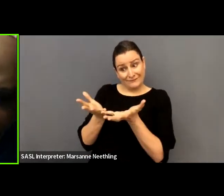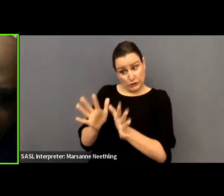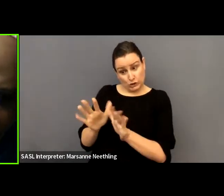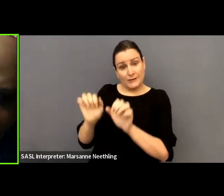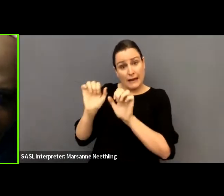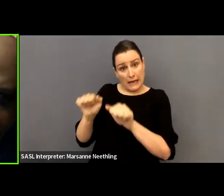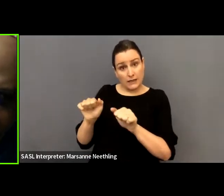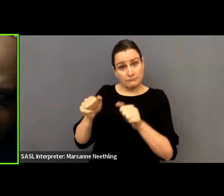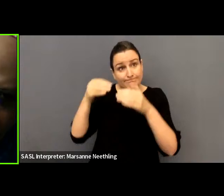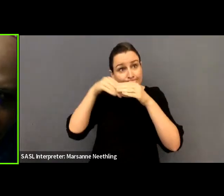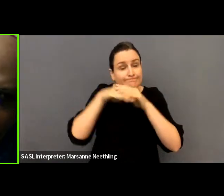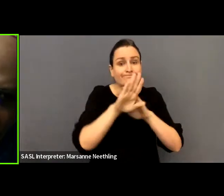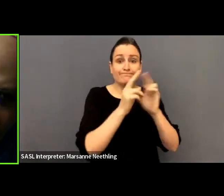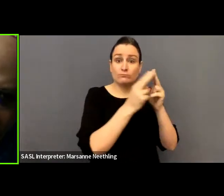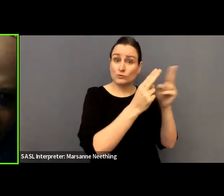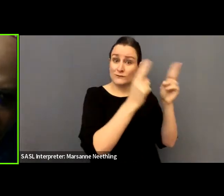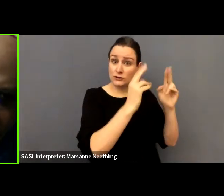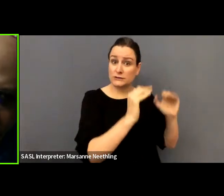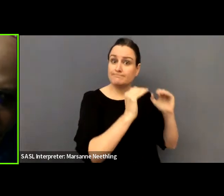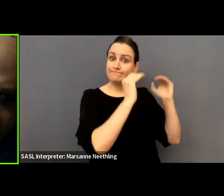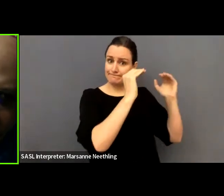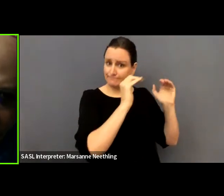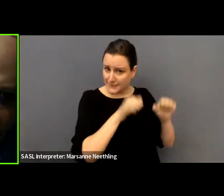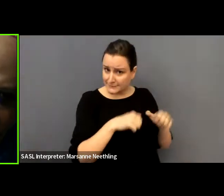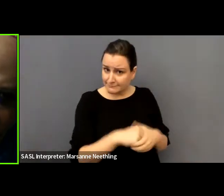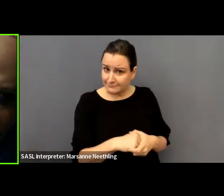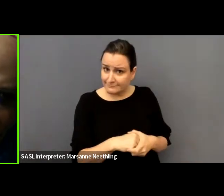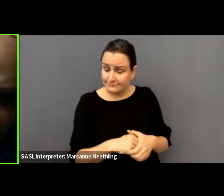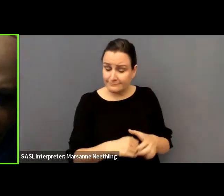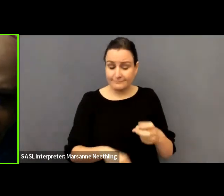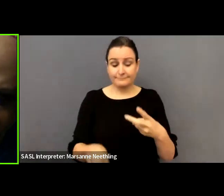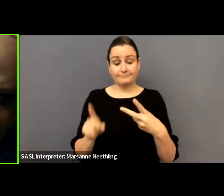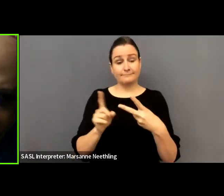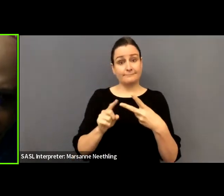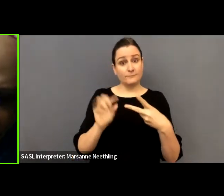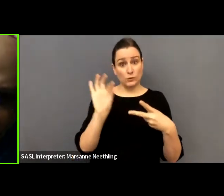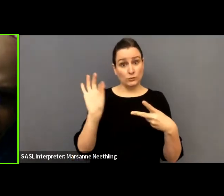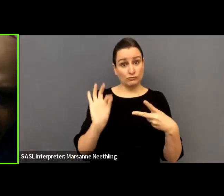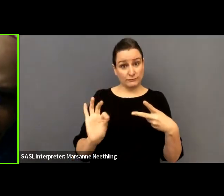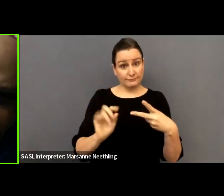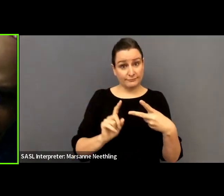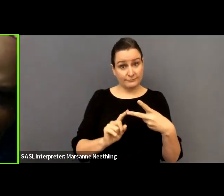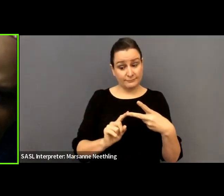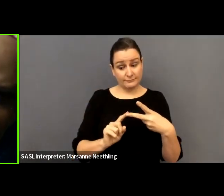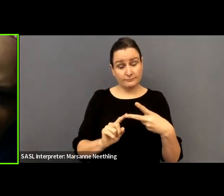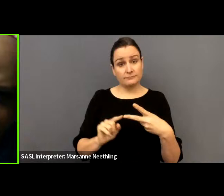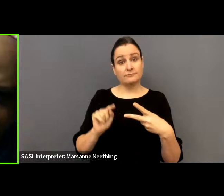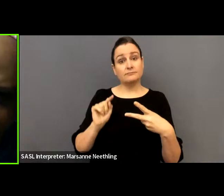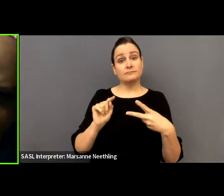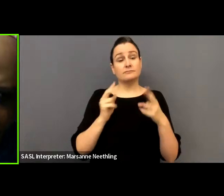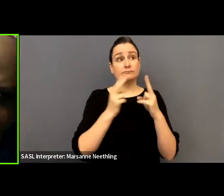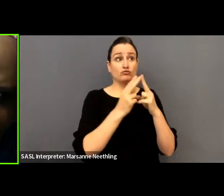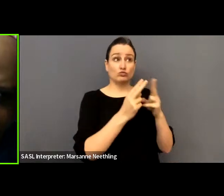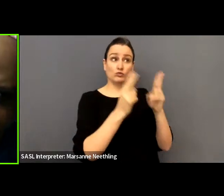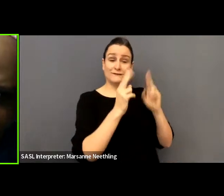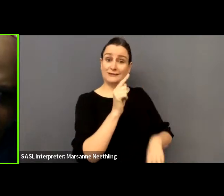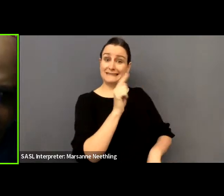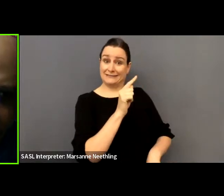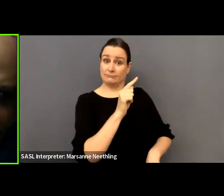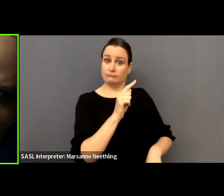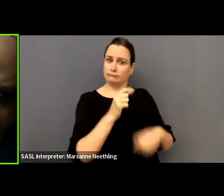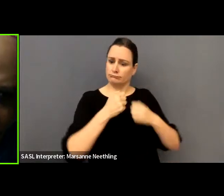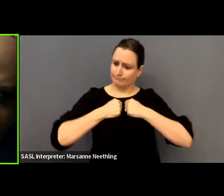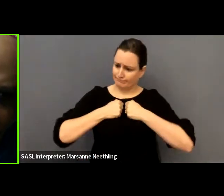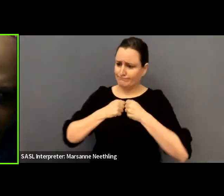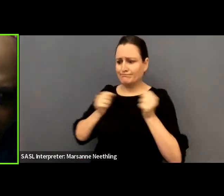the second question, to what extent is higher education creating a conducive environment,